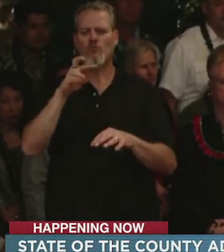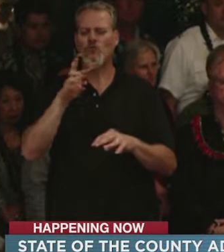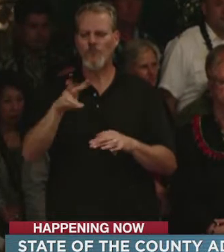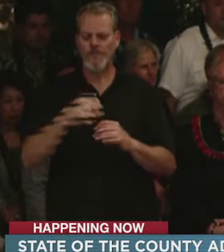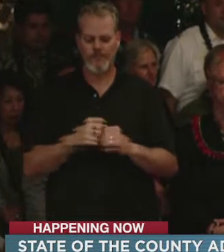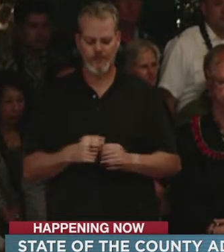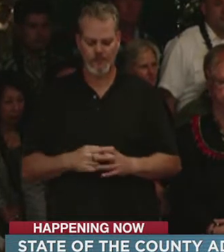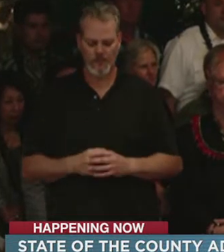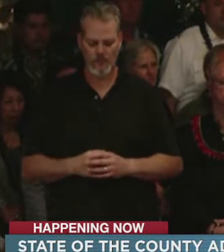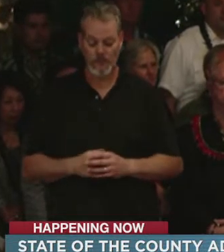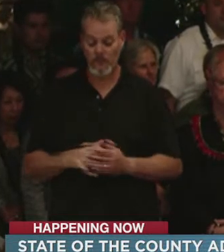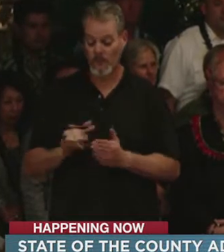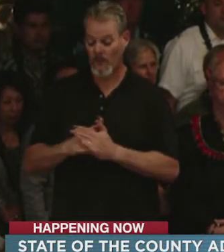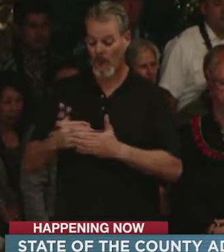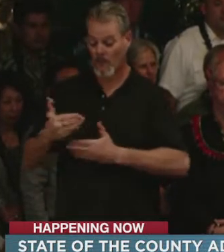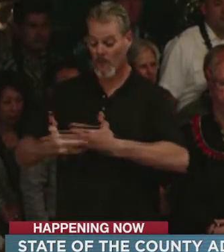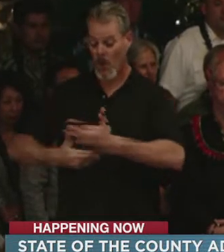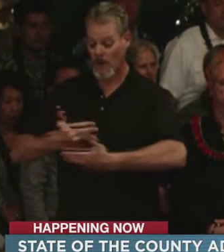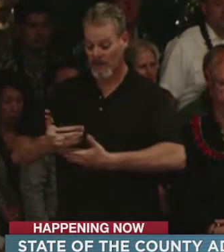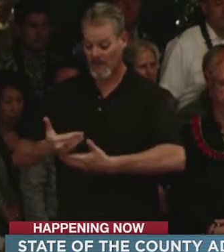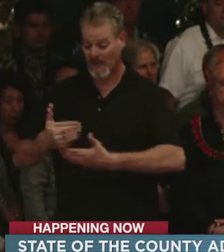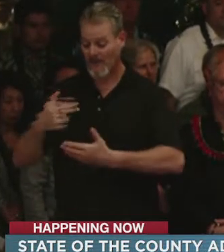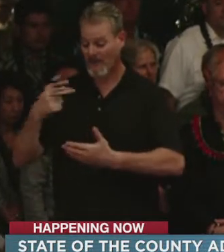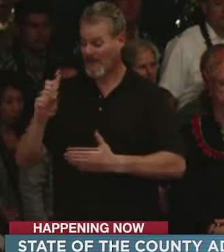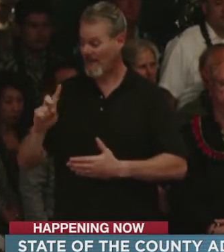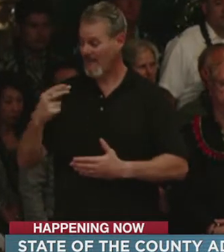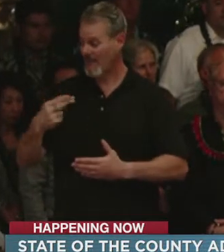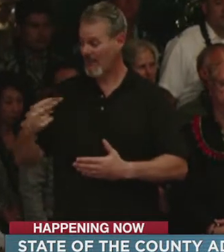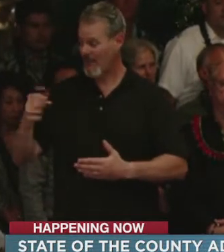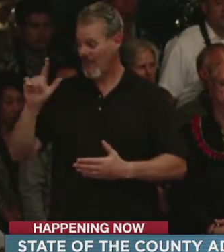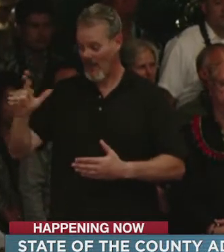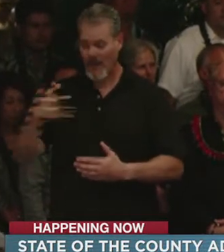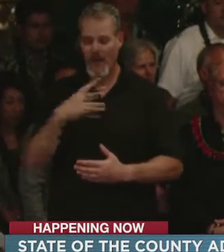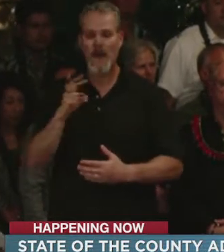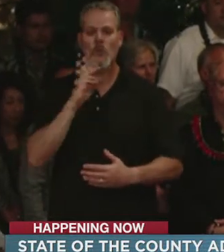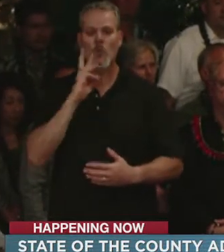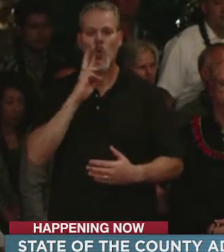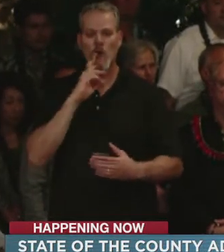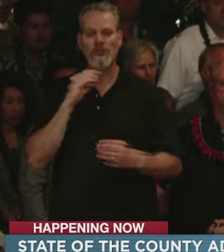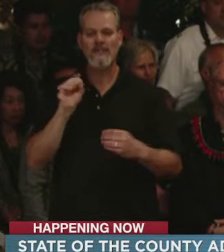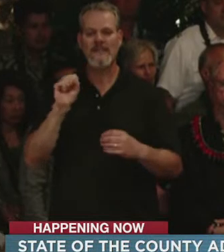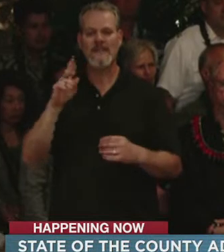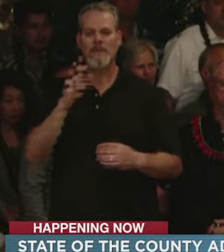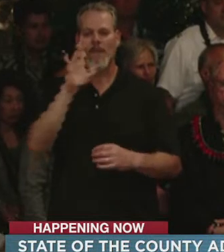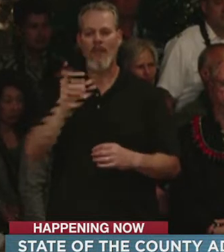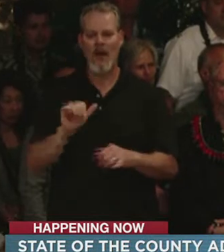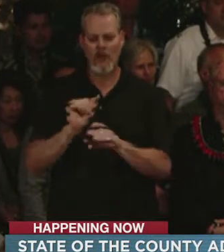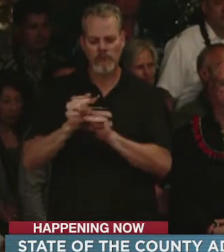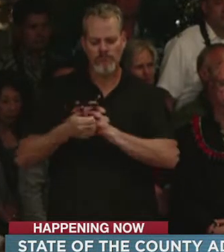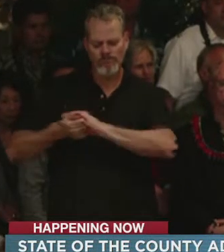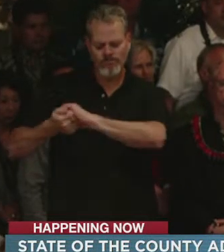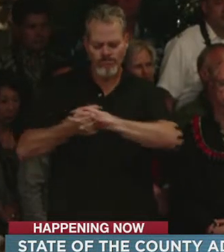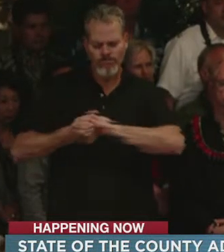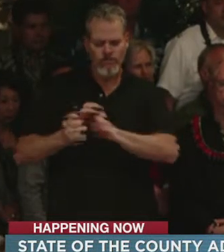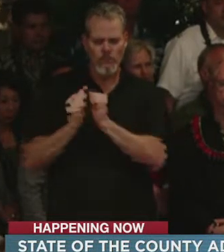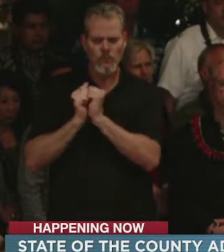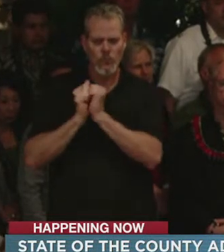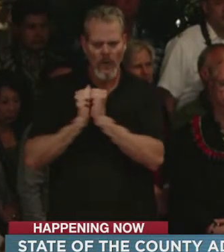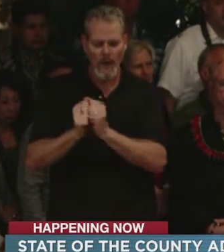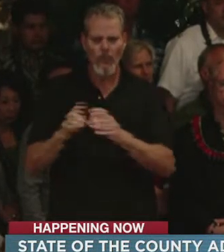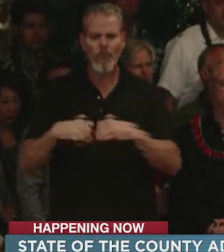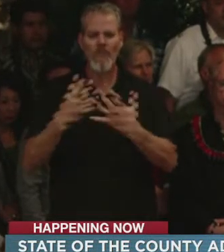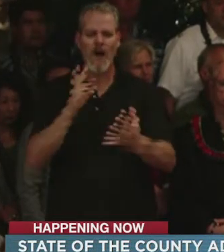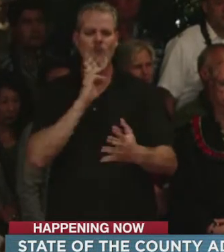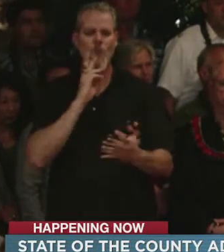process, DHHL and Department of Water Supply worked together to complete the necessary infrastructure to provide